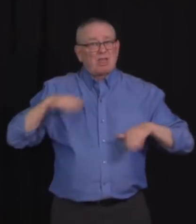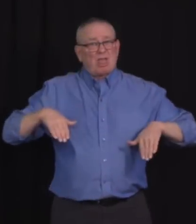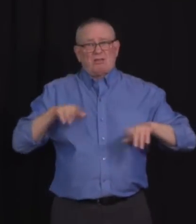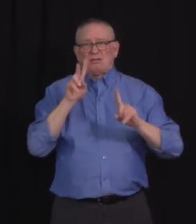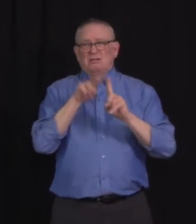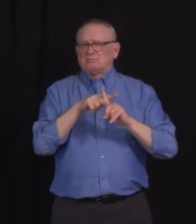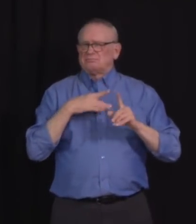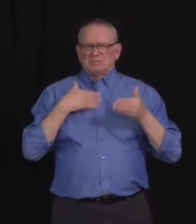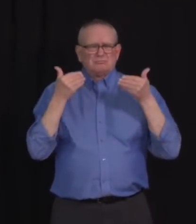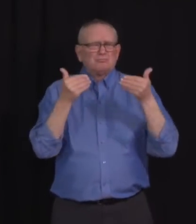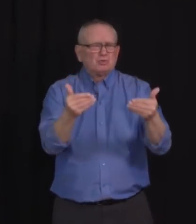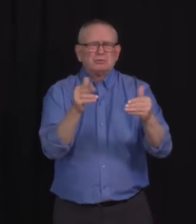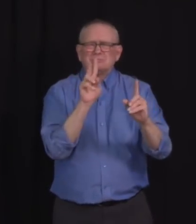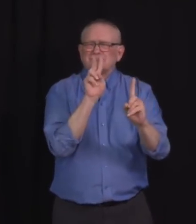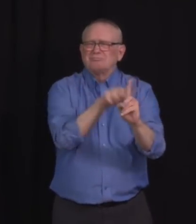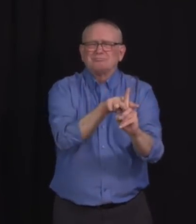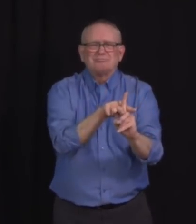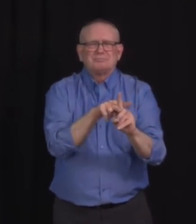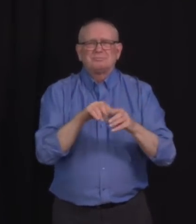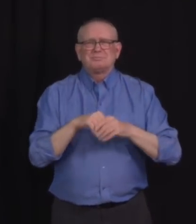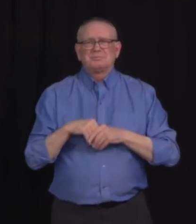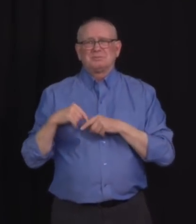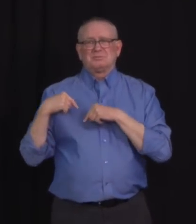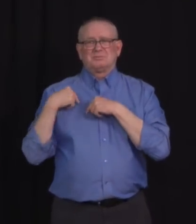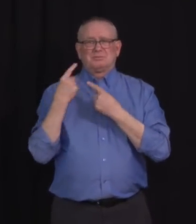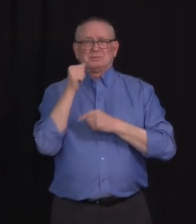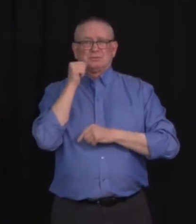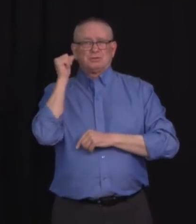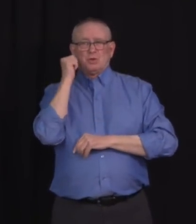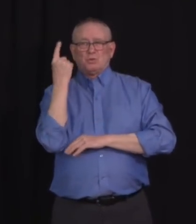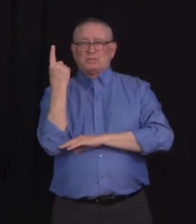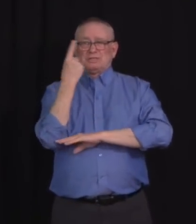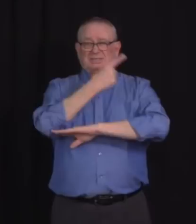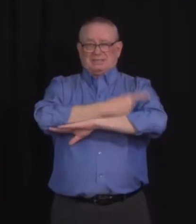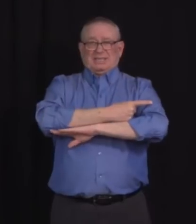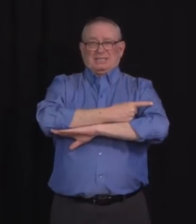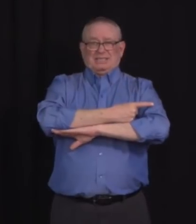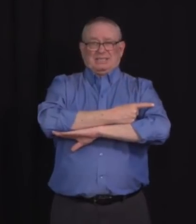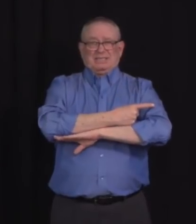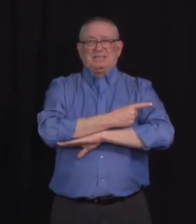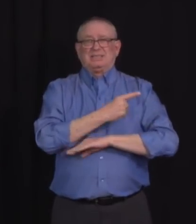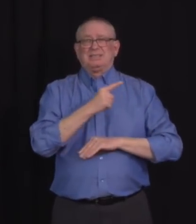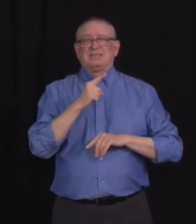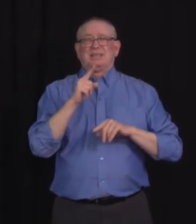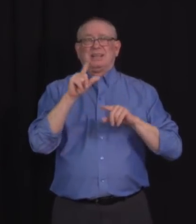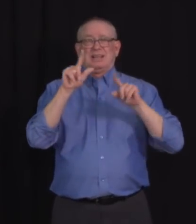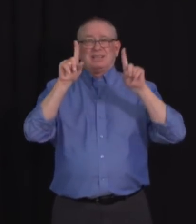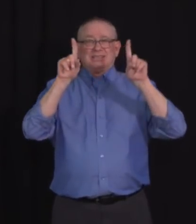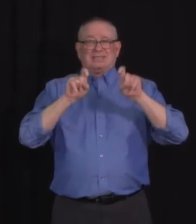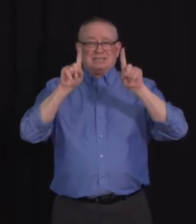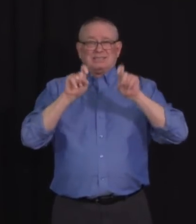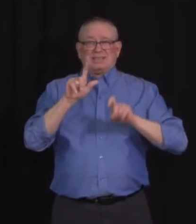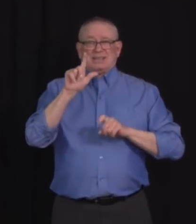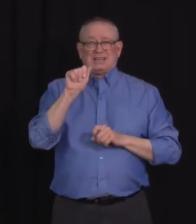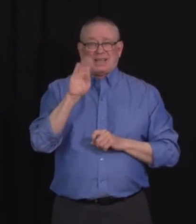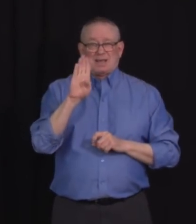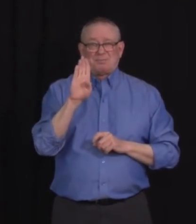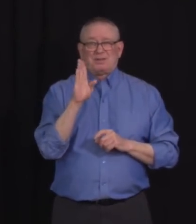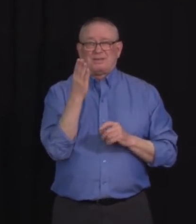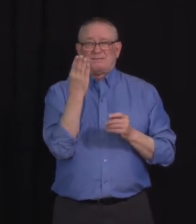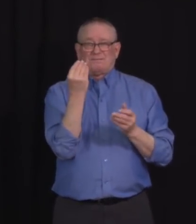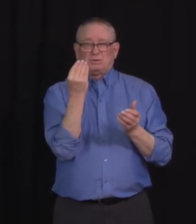Over the last 24 hours, we identified 764 new cases of COVID-19 and completed